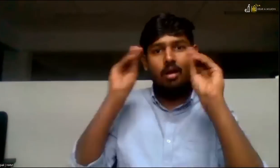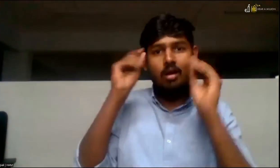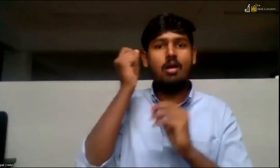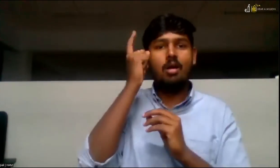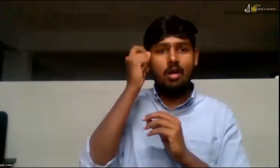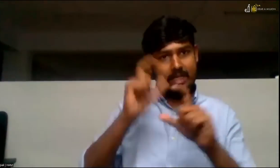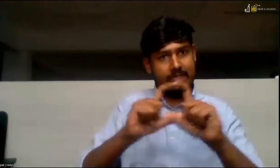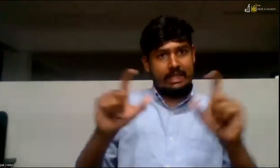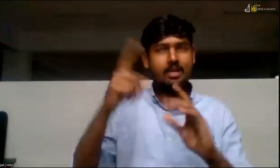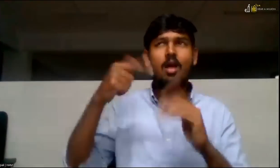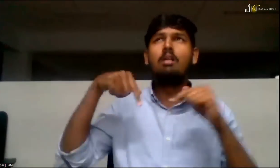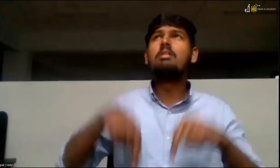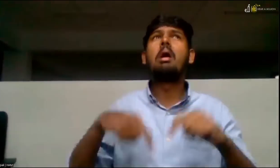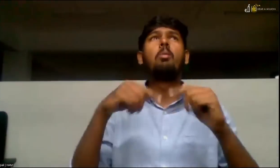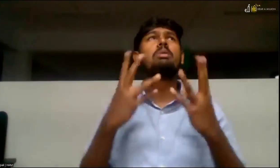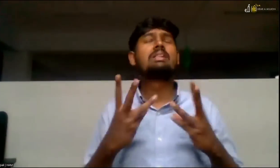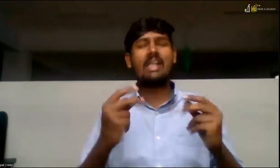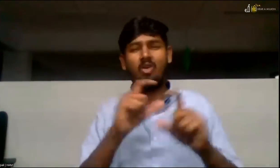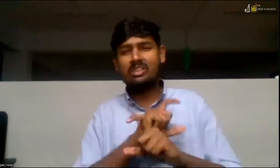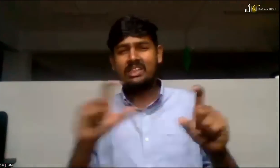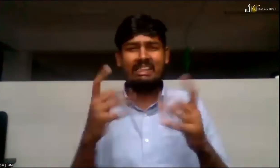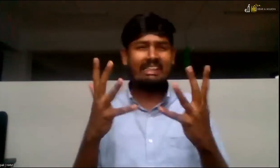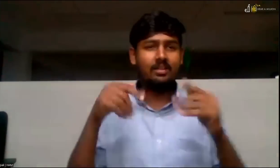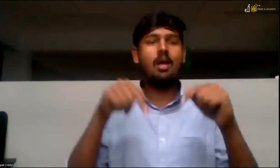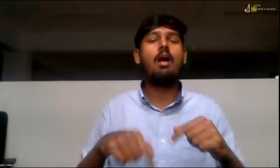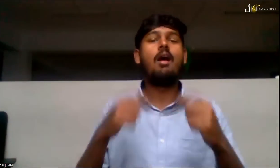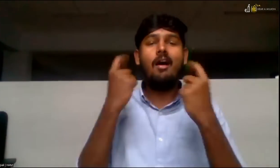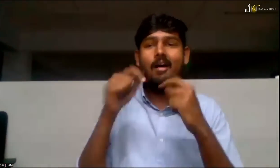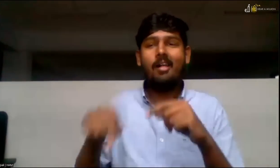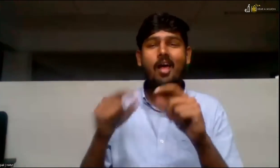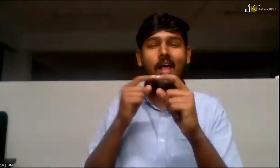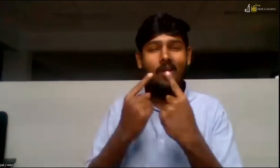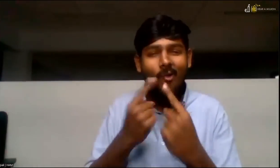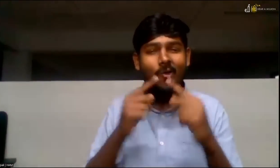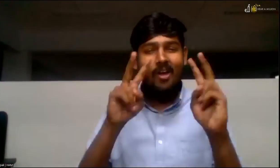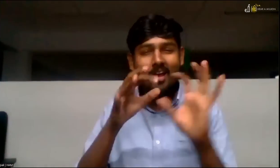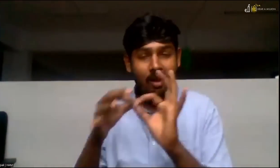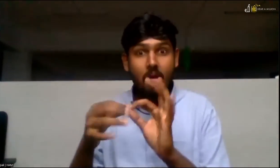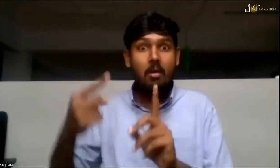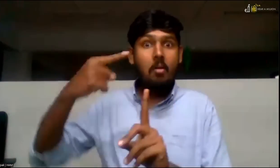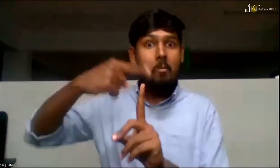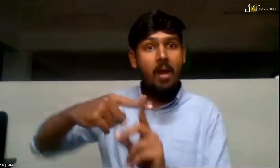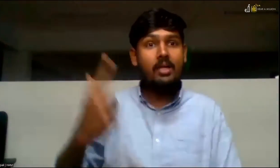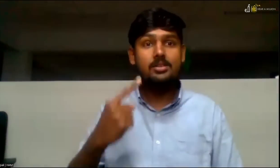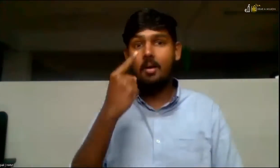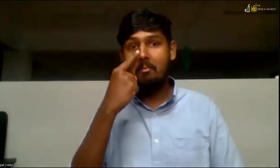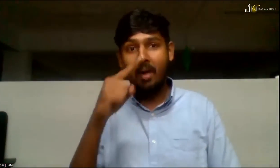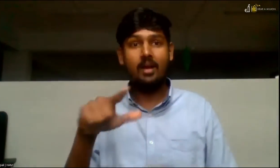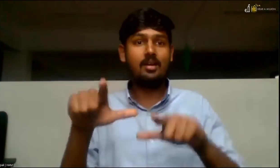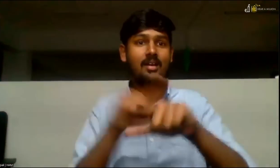us. Thank you so much for taking out the time, and I hope you have gathered some information from this session.